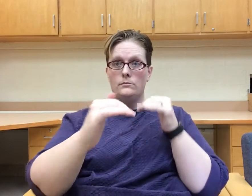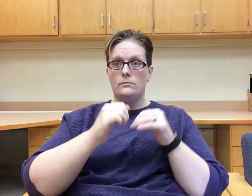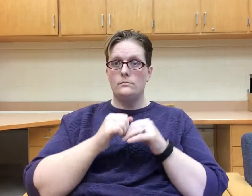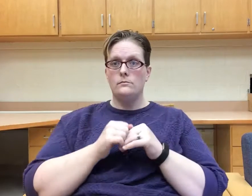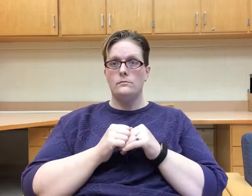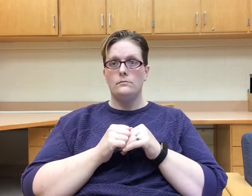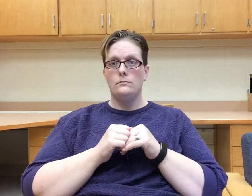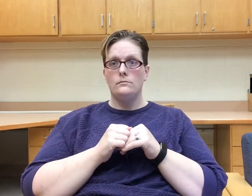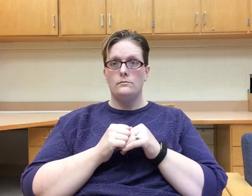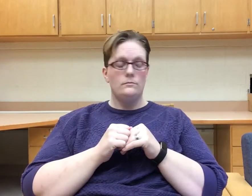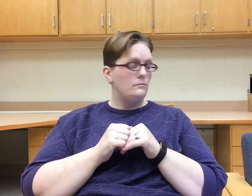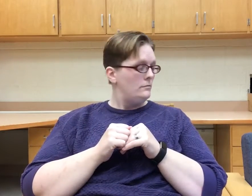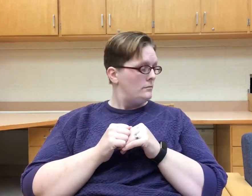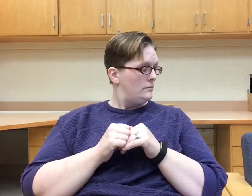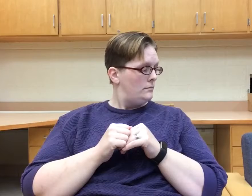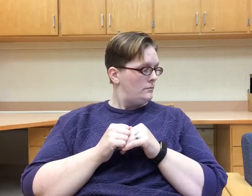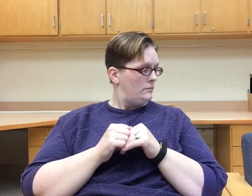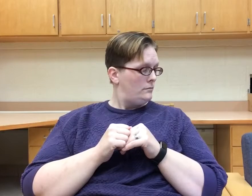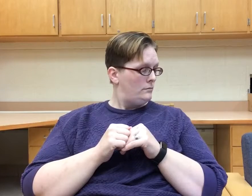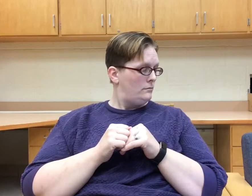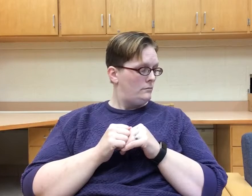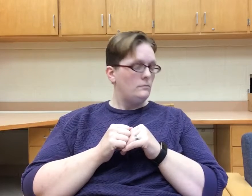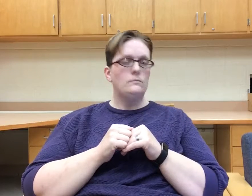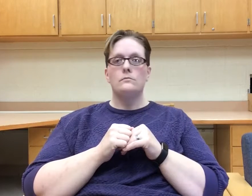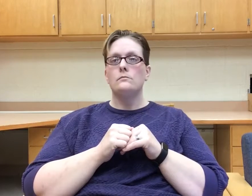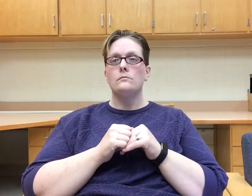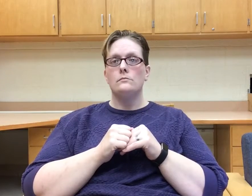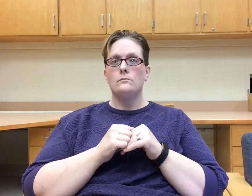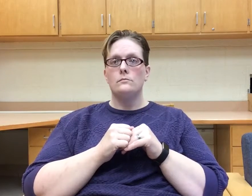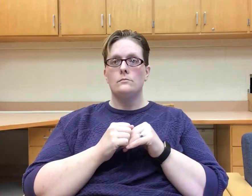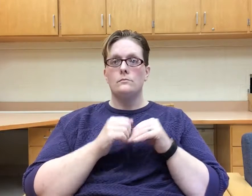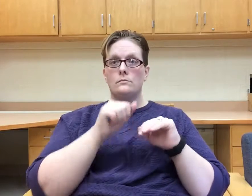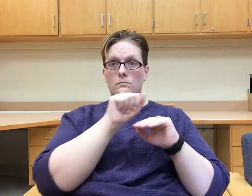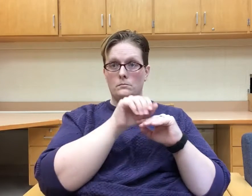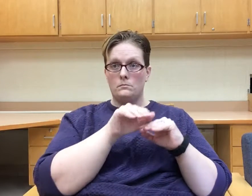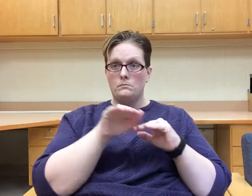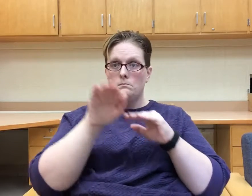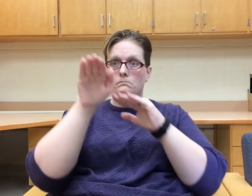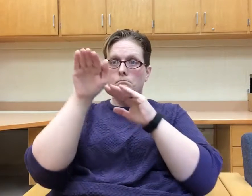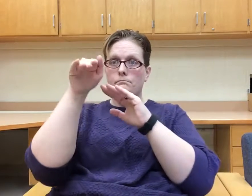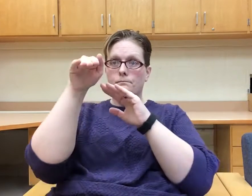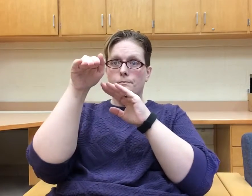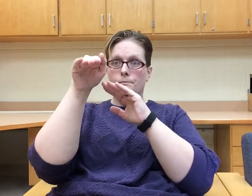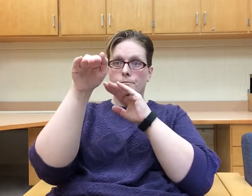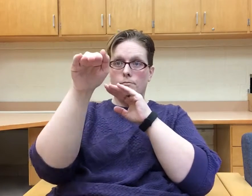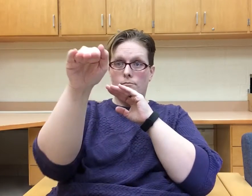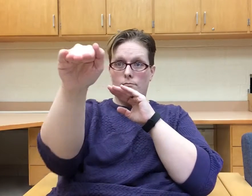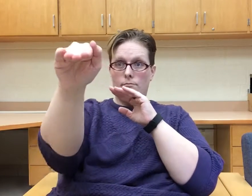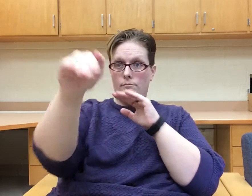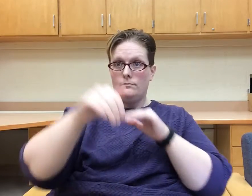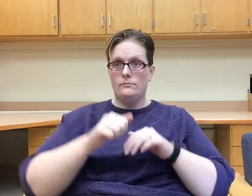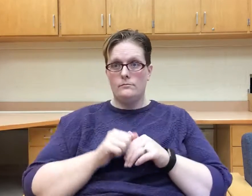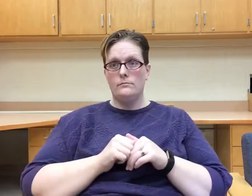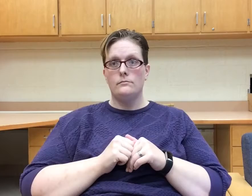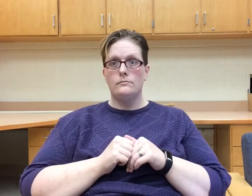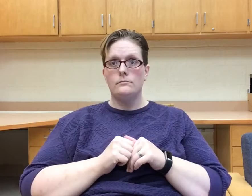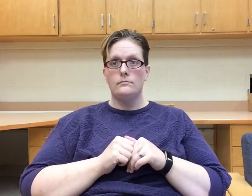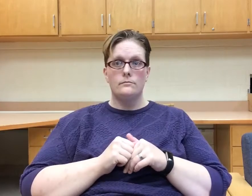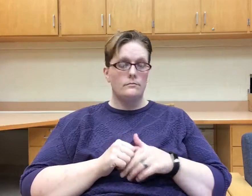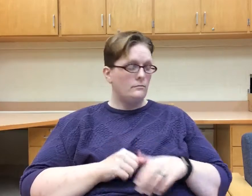plateaus, plains, all the different things that we see in our area.